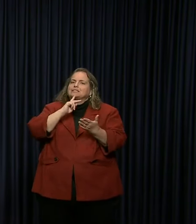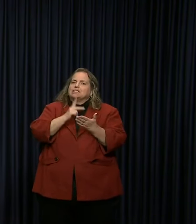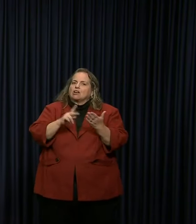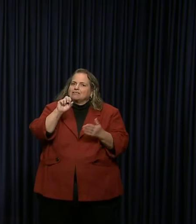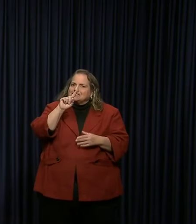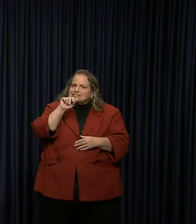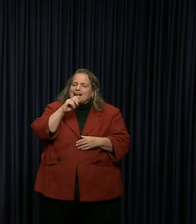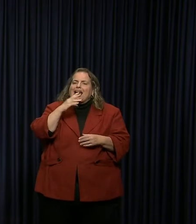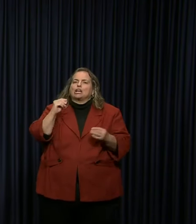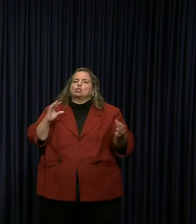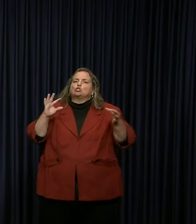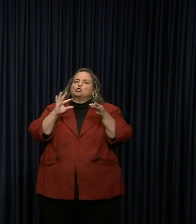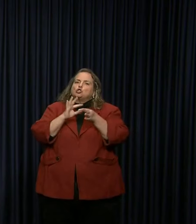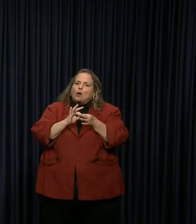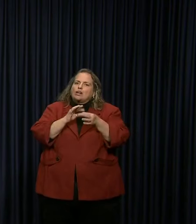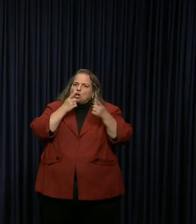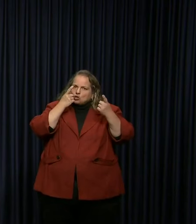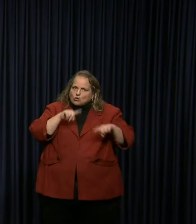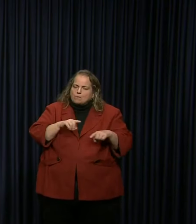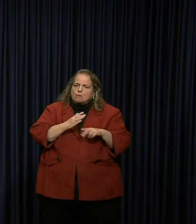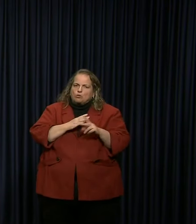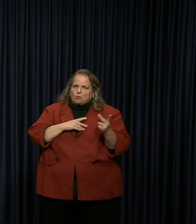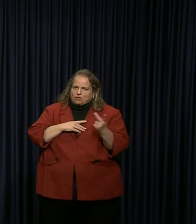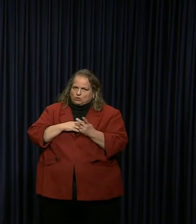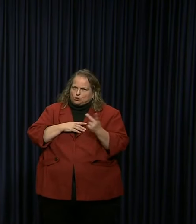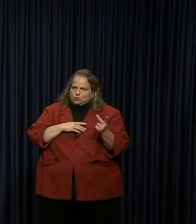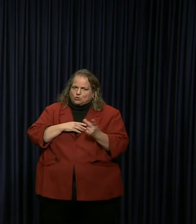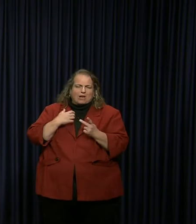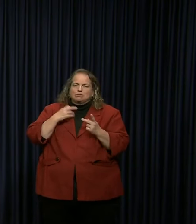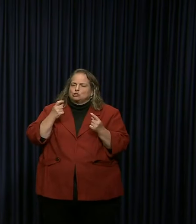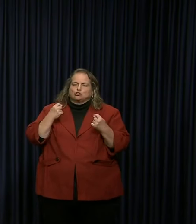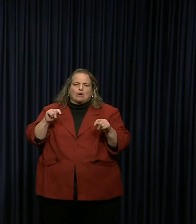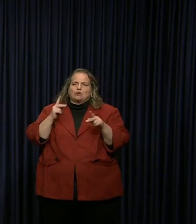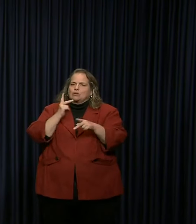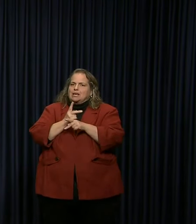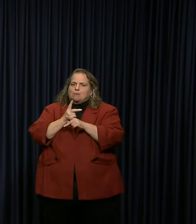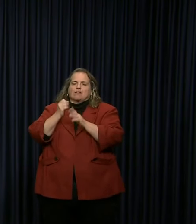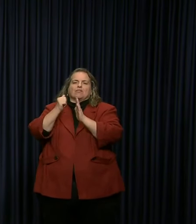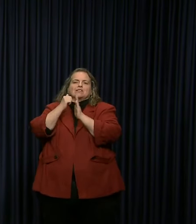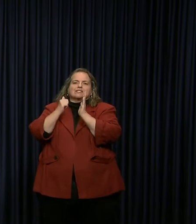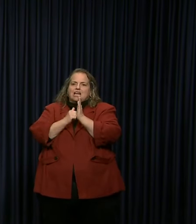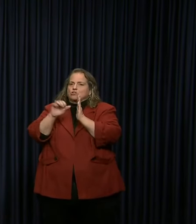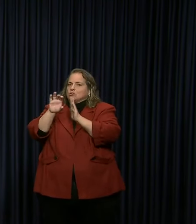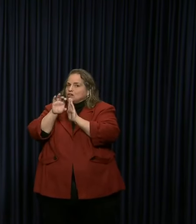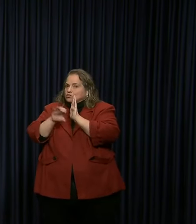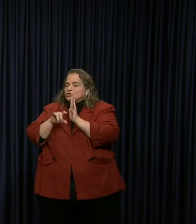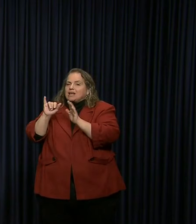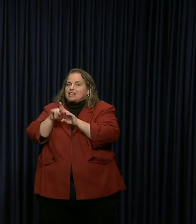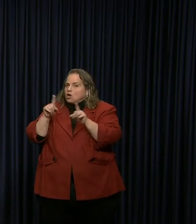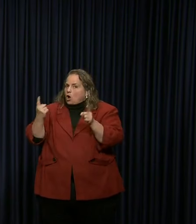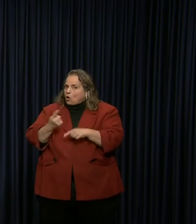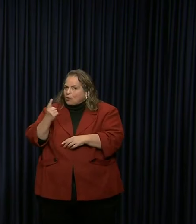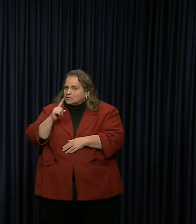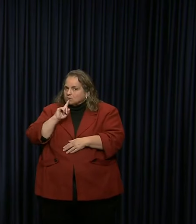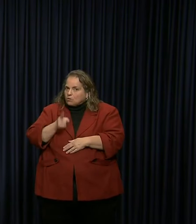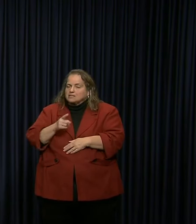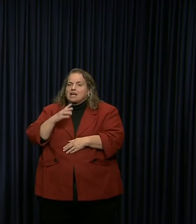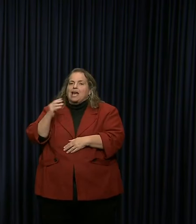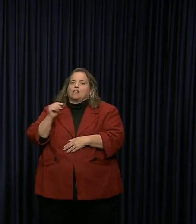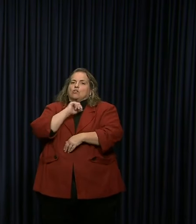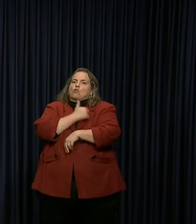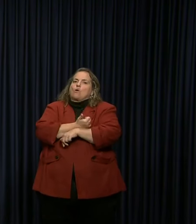and joint agreement between the two. I'm just trying to keep the statute as it always was, the authority as it always was, and